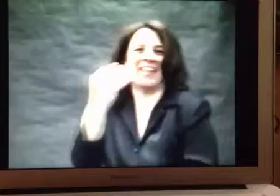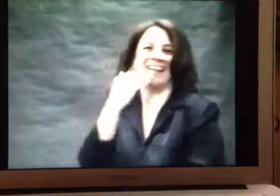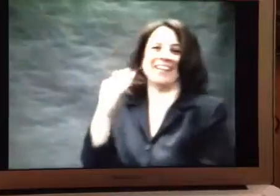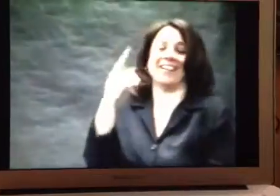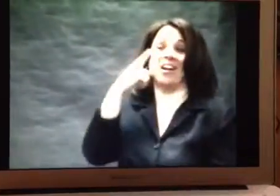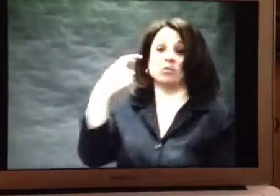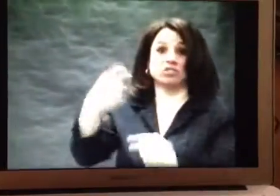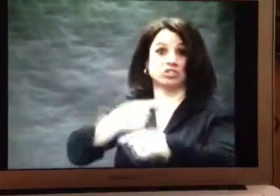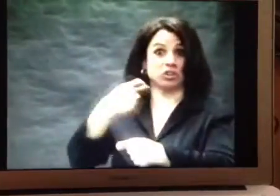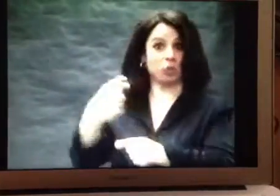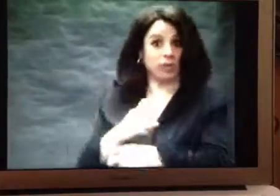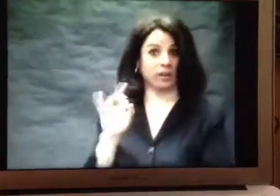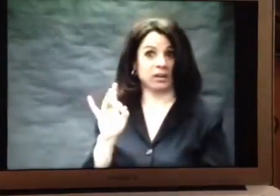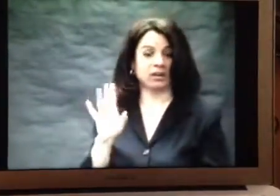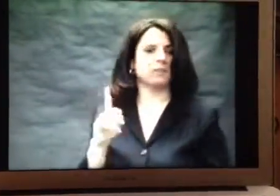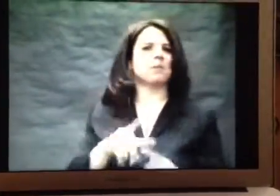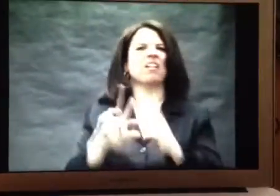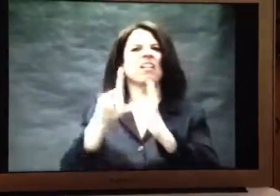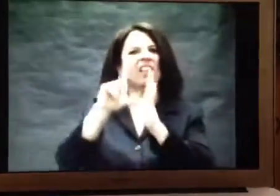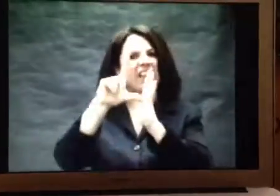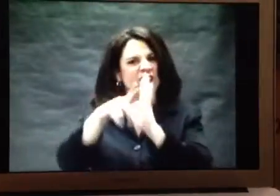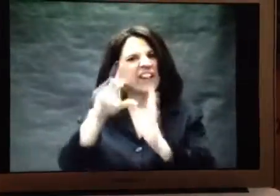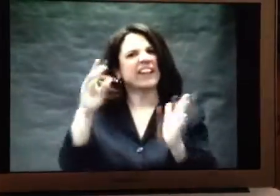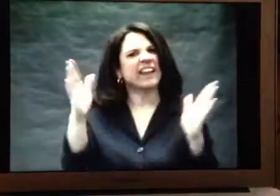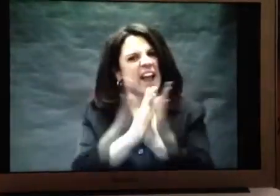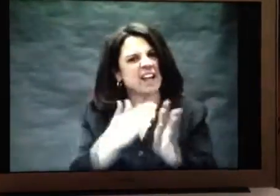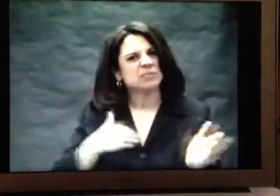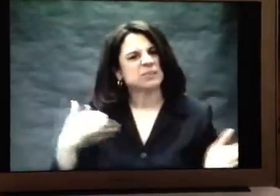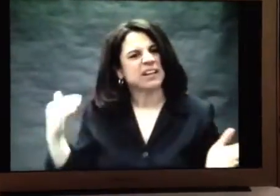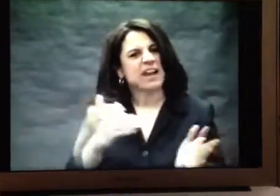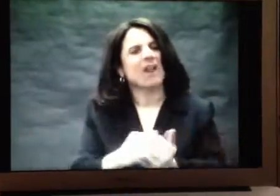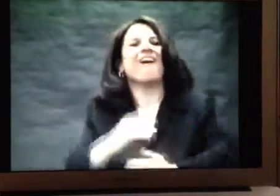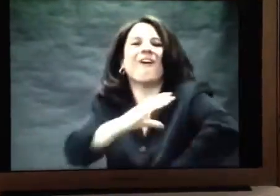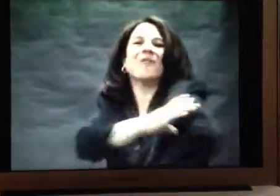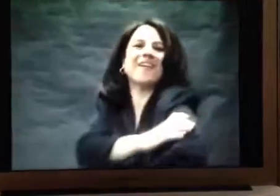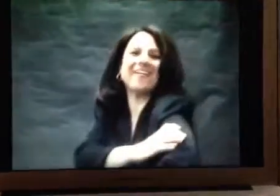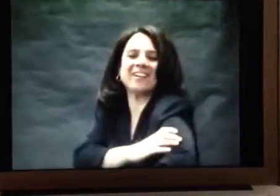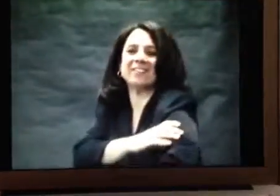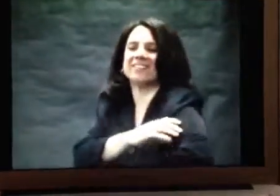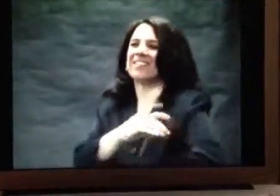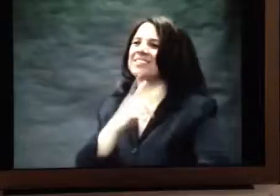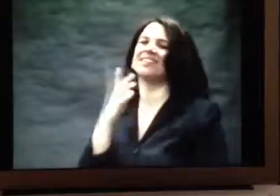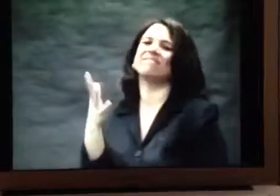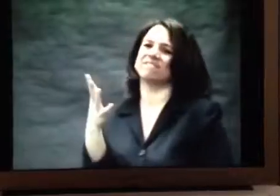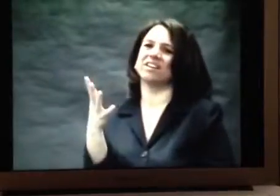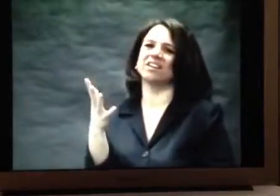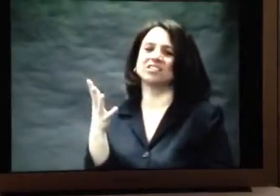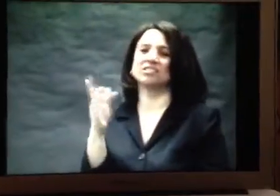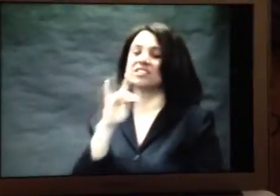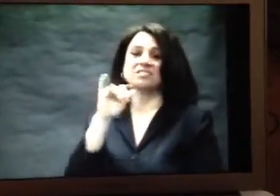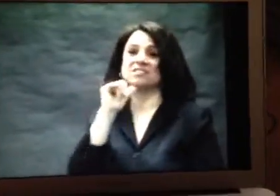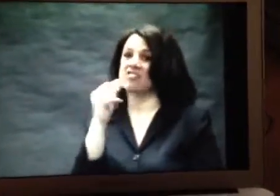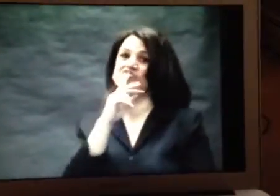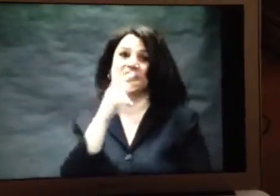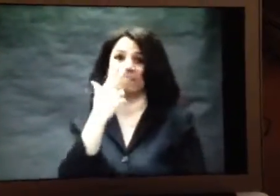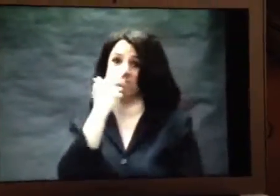"Oh, do you need me to hold your arm?" And I was like, "No, I'm fine." So he tried to hold my arm